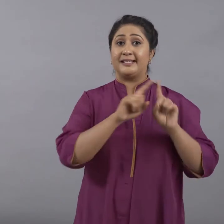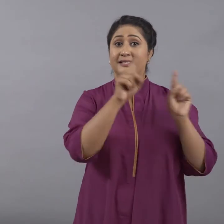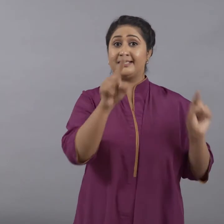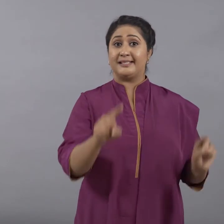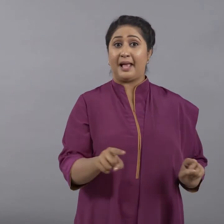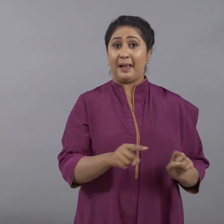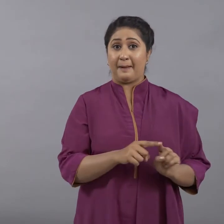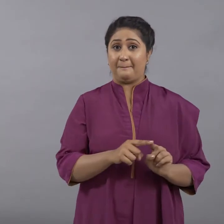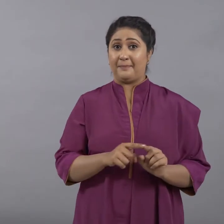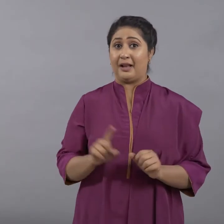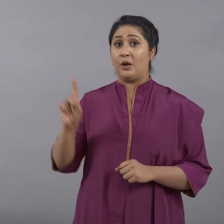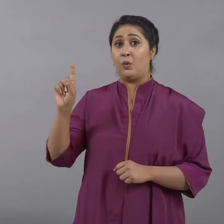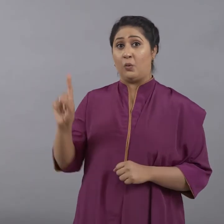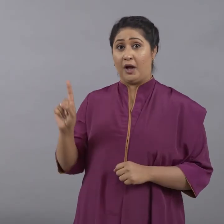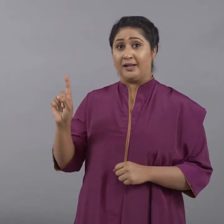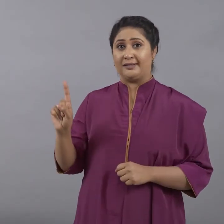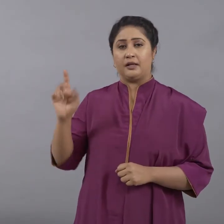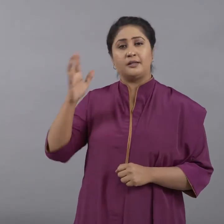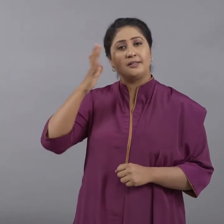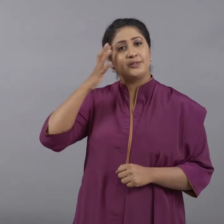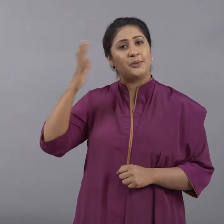Sample 1 Story.